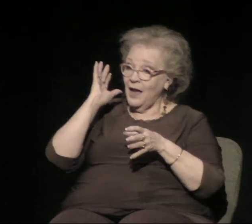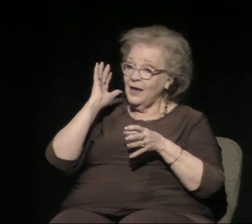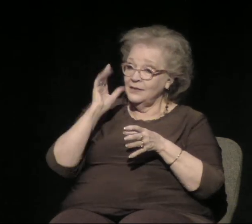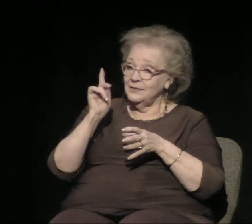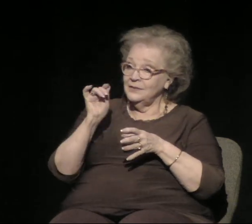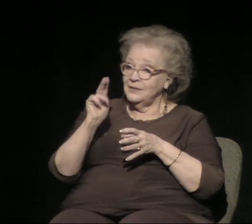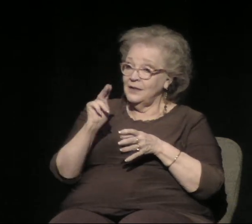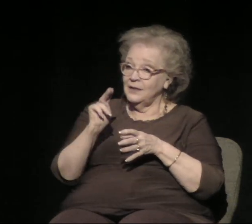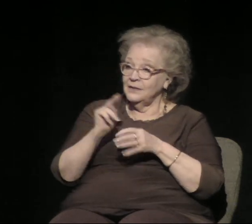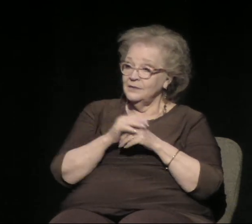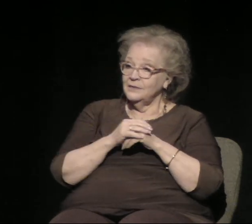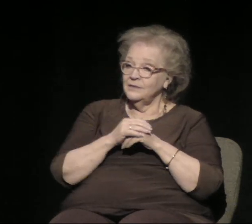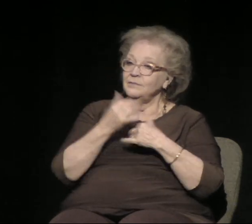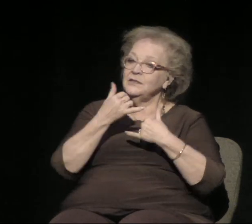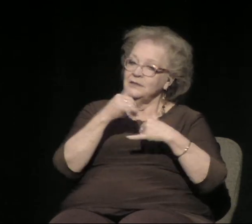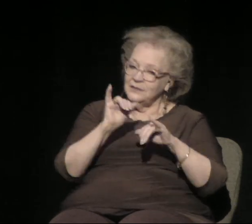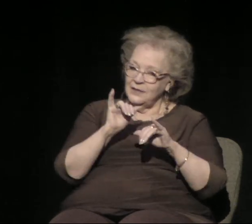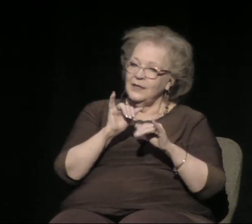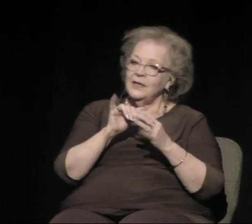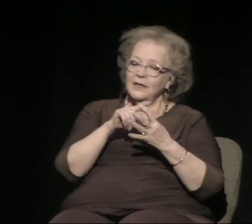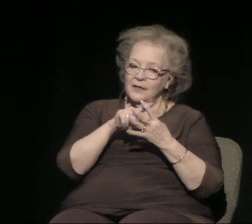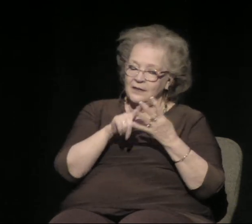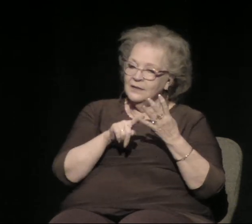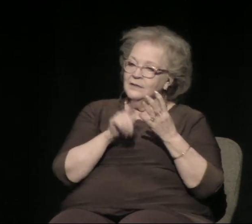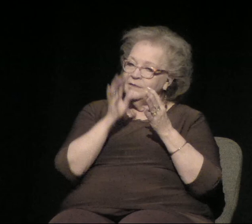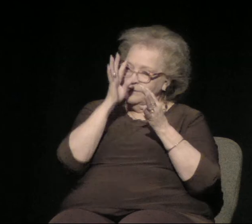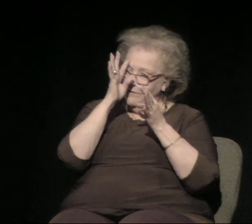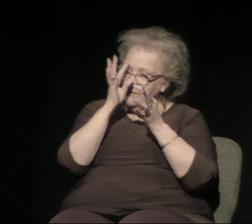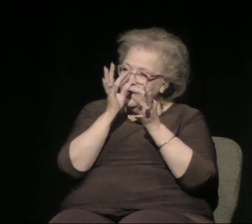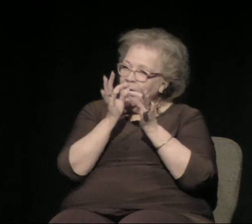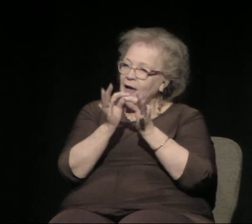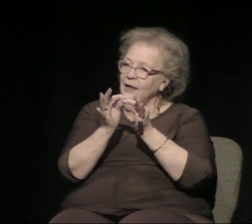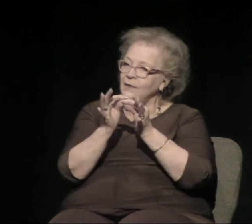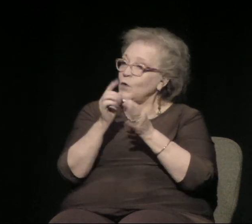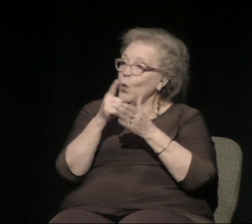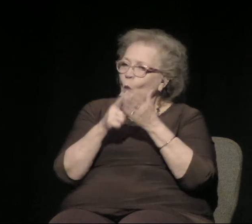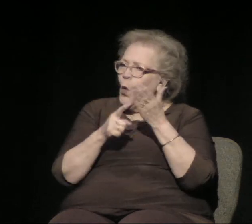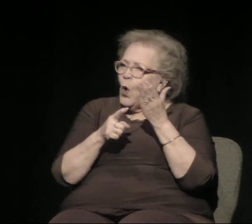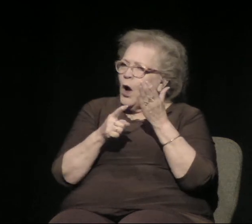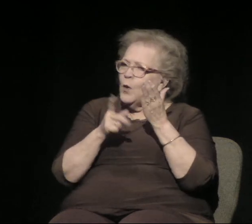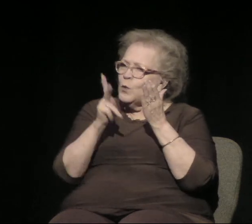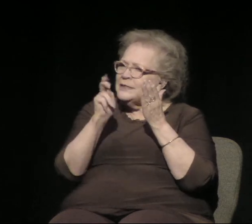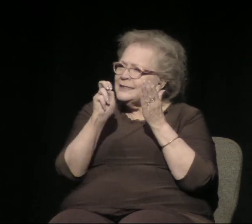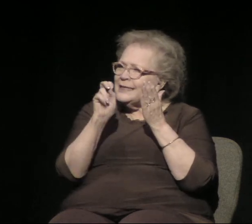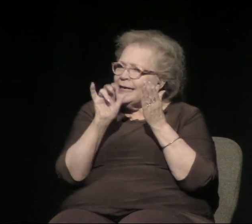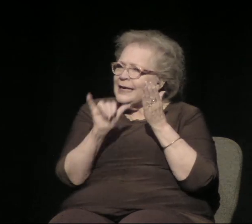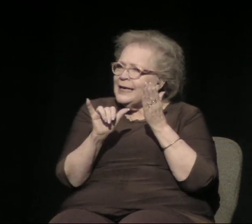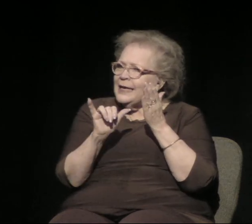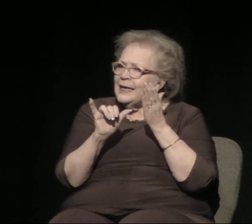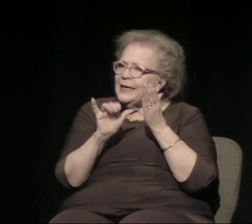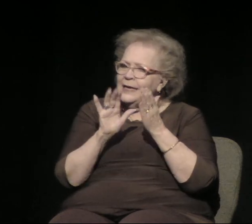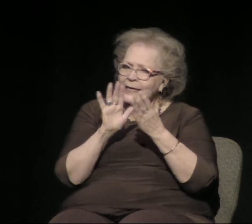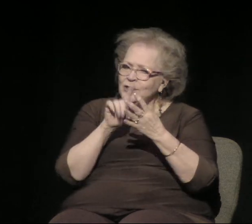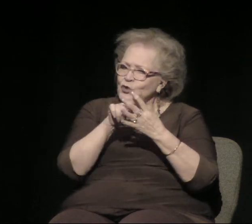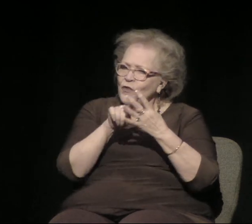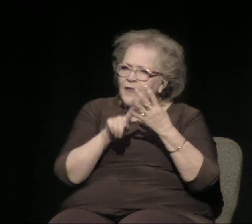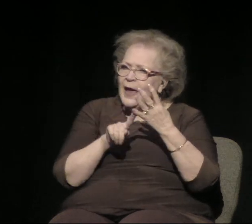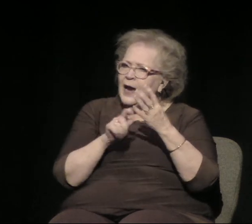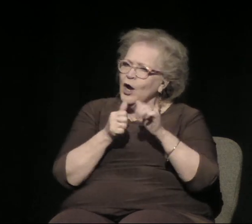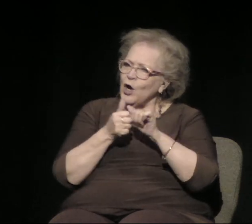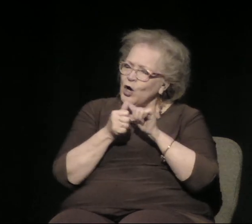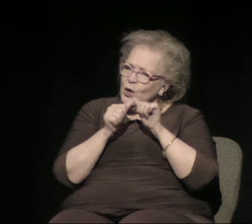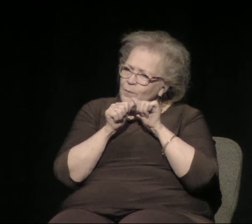of Israel, to Yahweh. What kept them going? What was the key to their perseverance? Well,